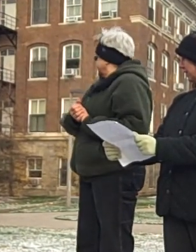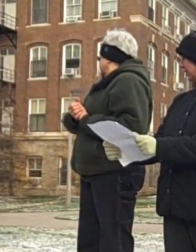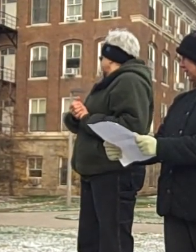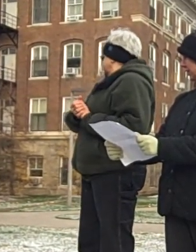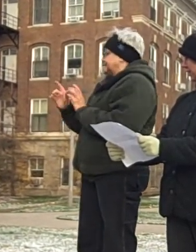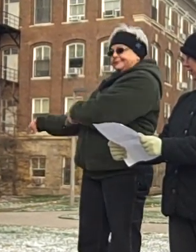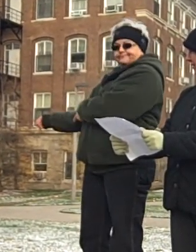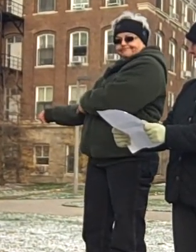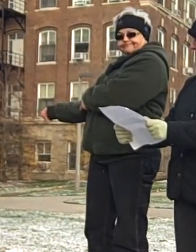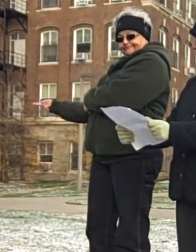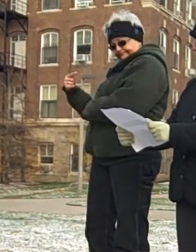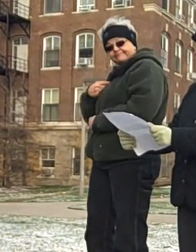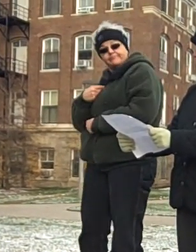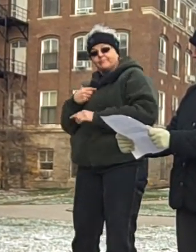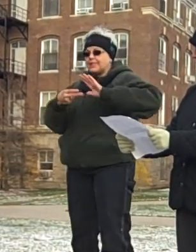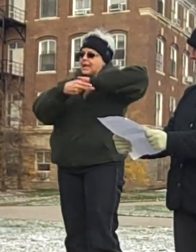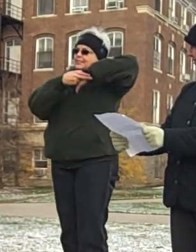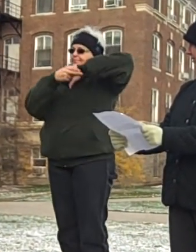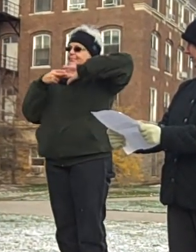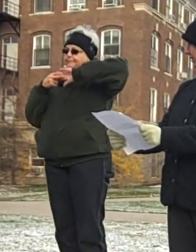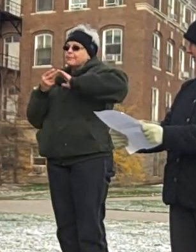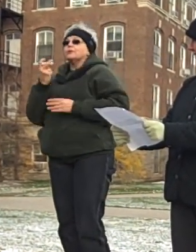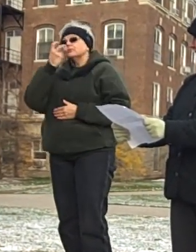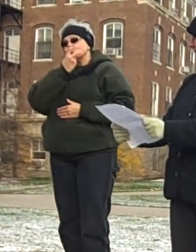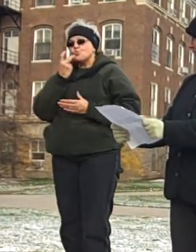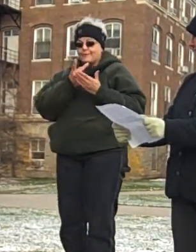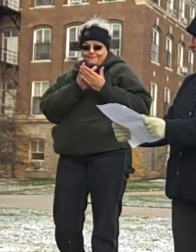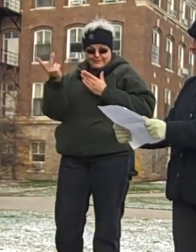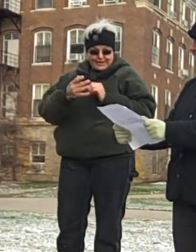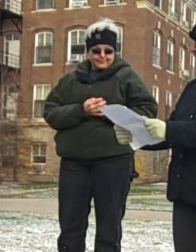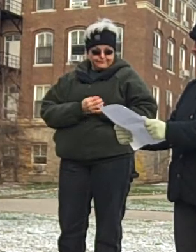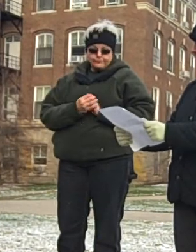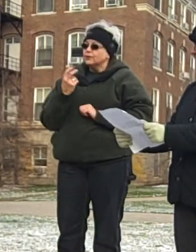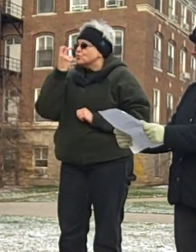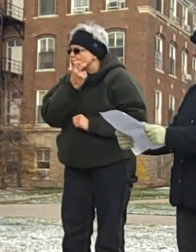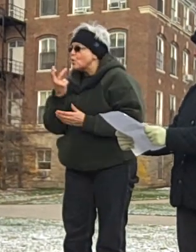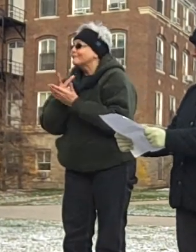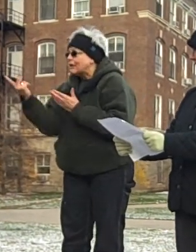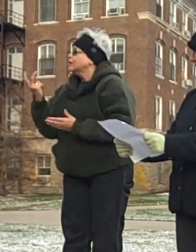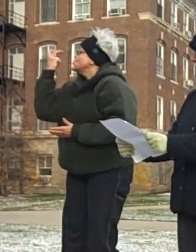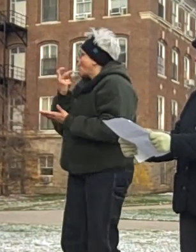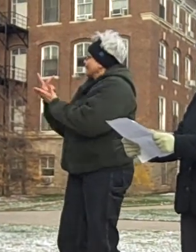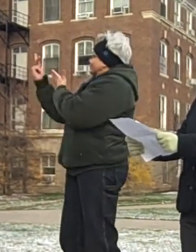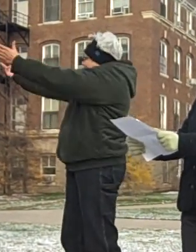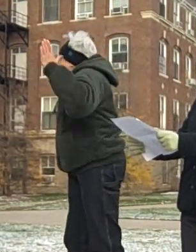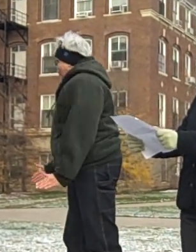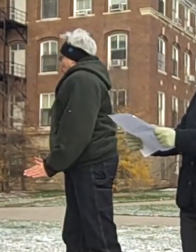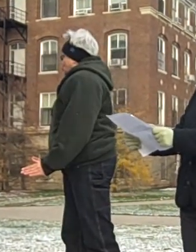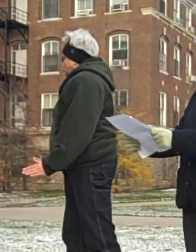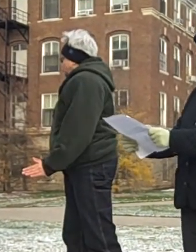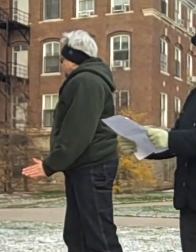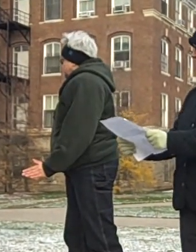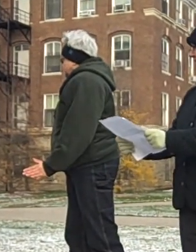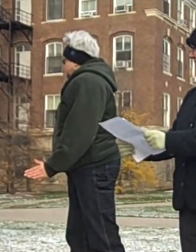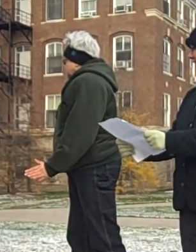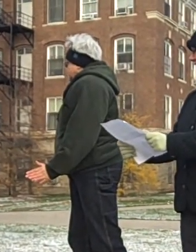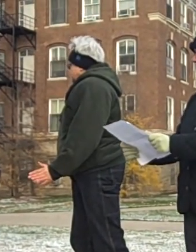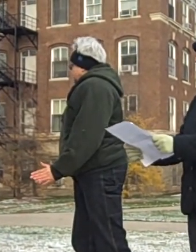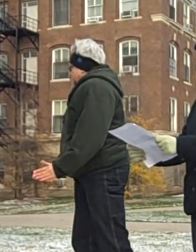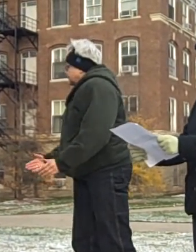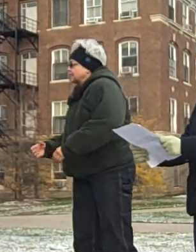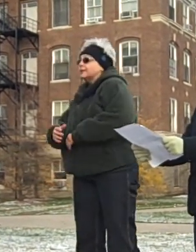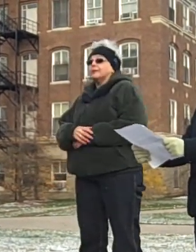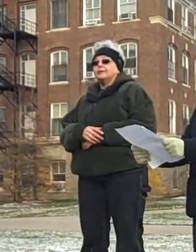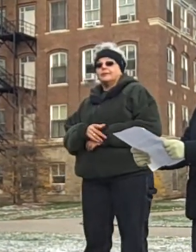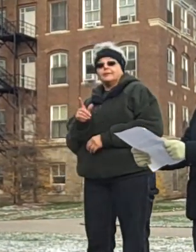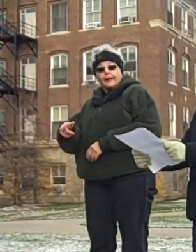her. And that oral program had determined that I was an oral failure. An oral failure, okay? I